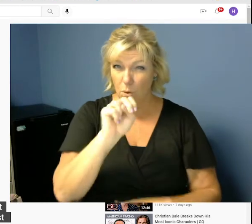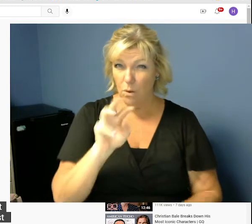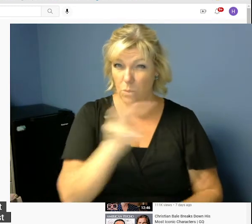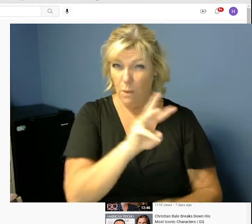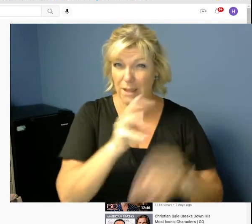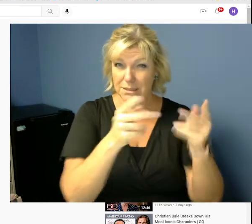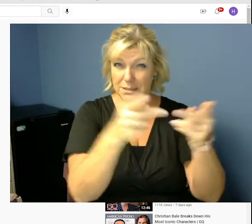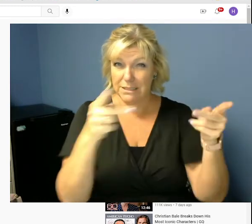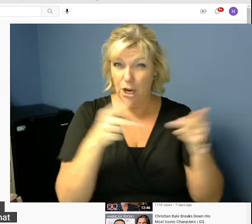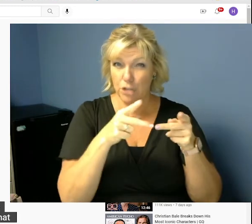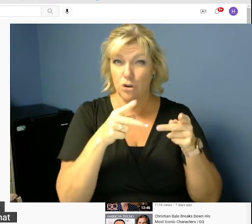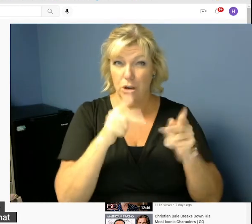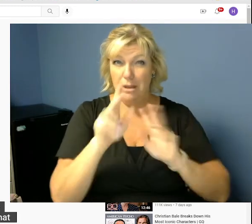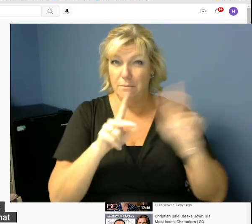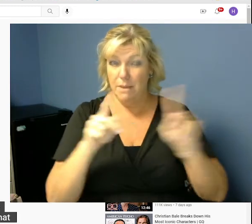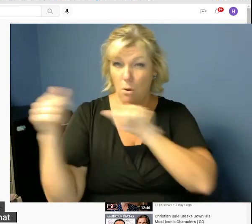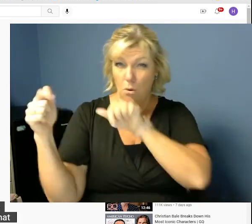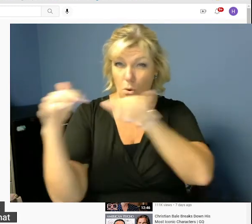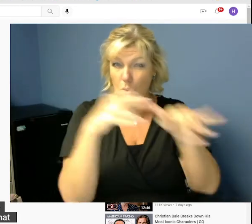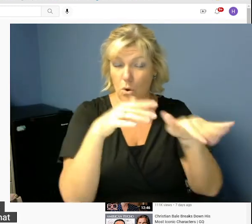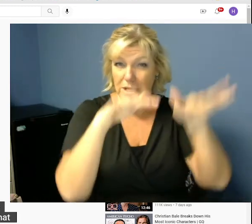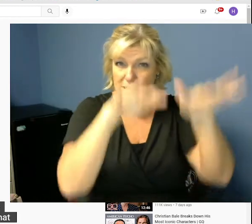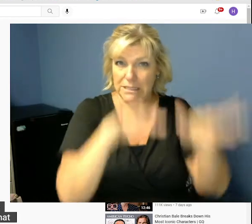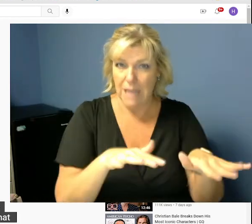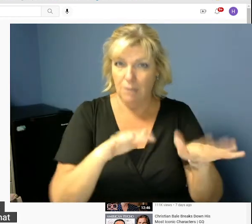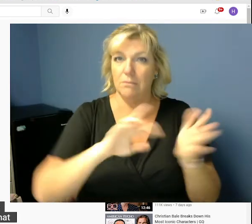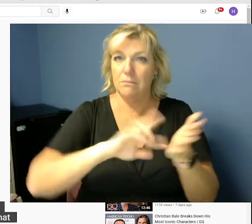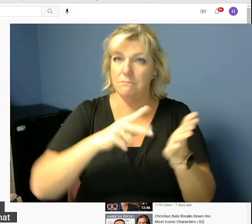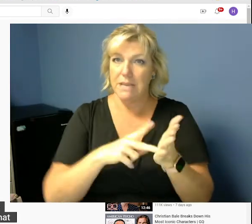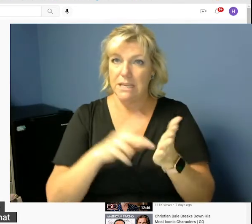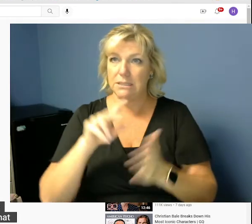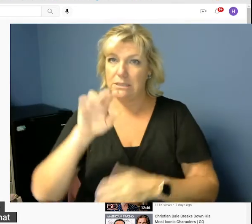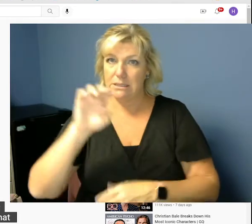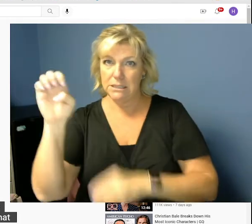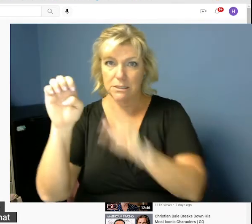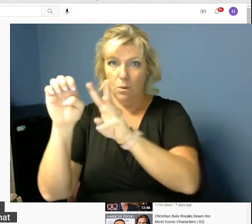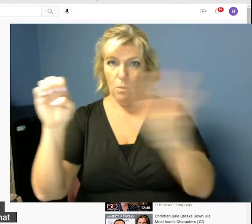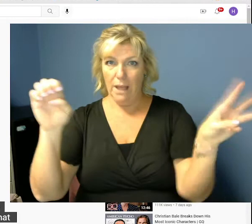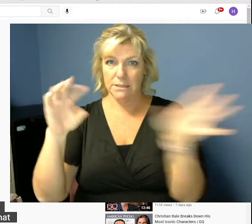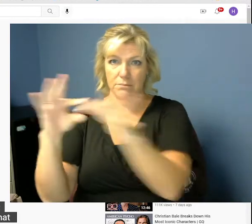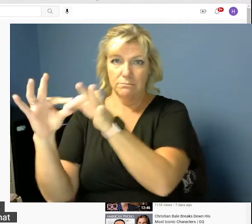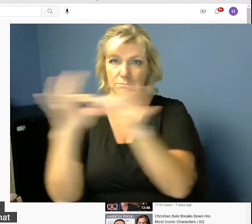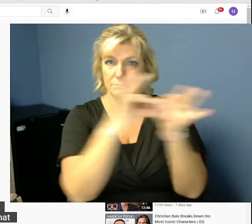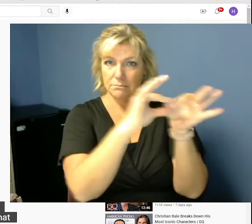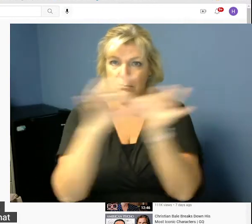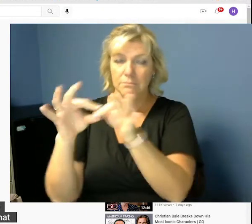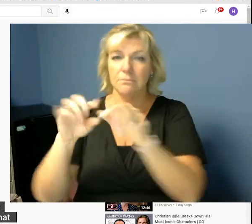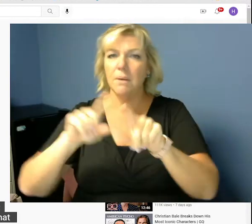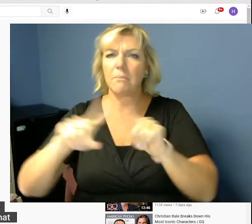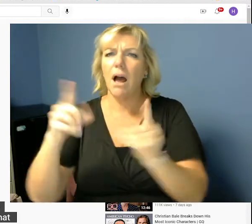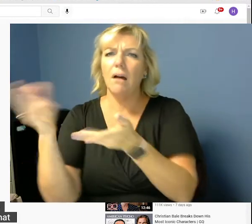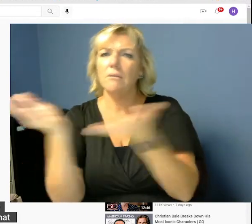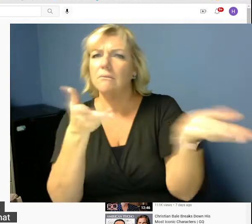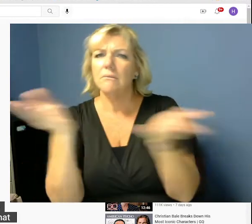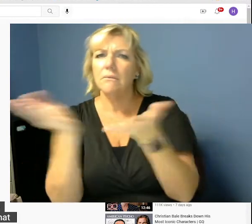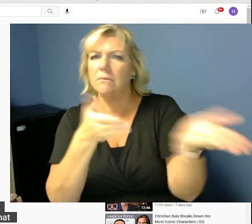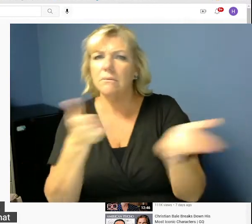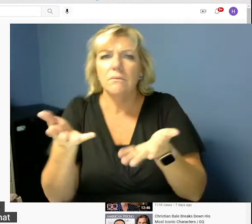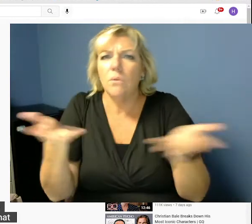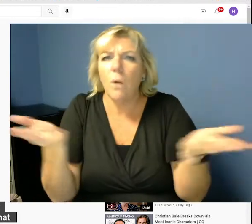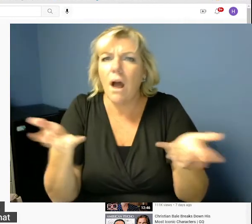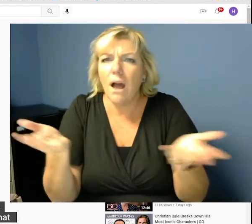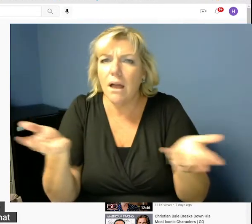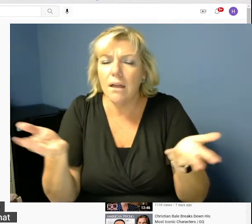with the Northwest. But what's being sent on a lot of those waterways and